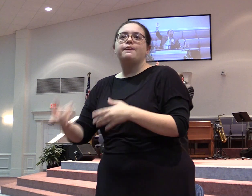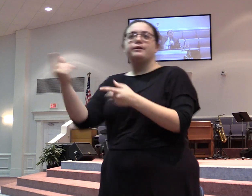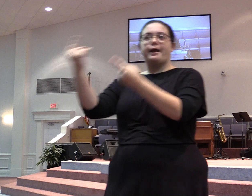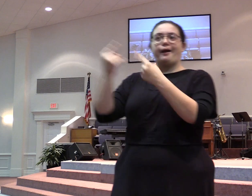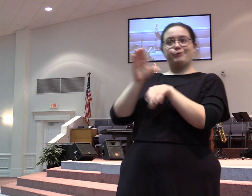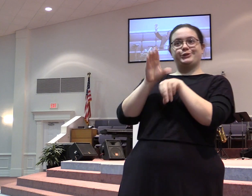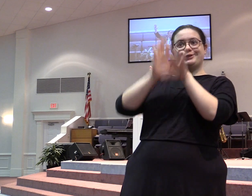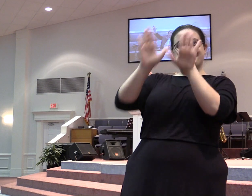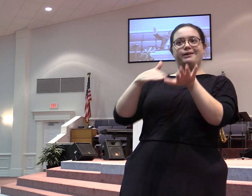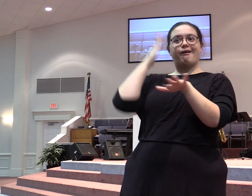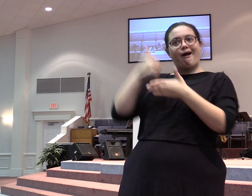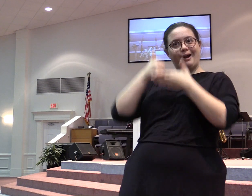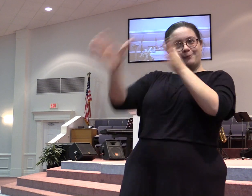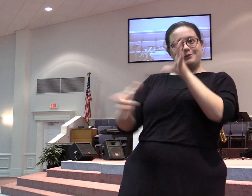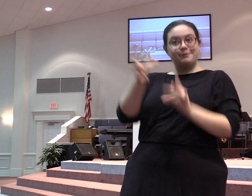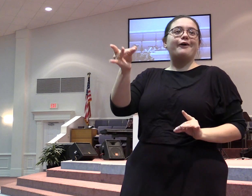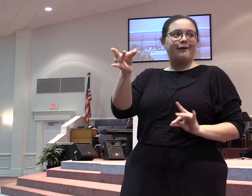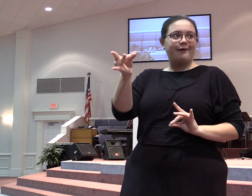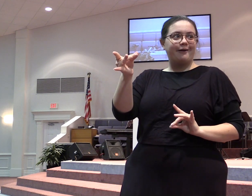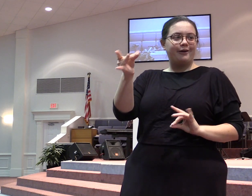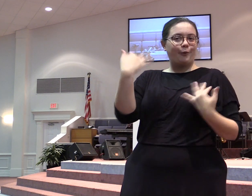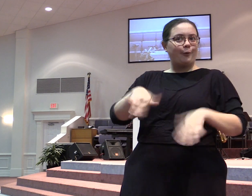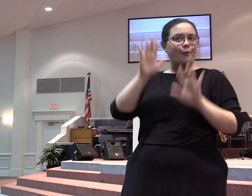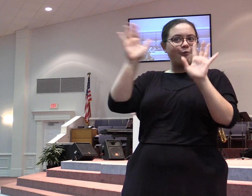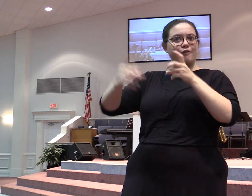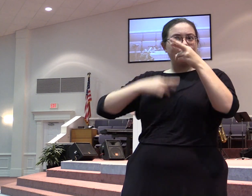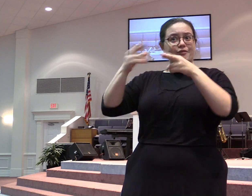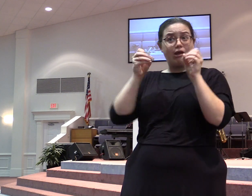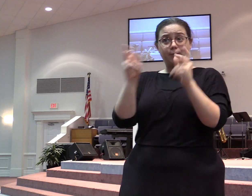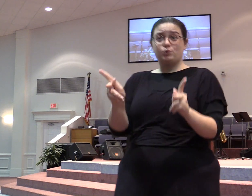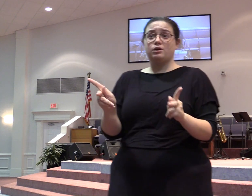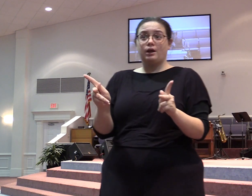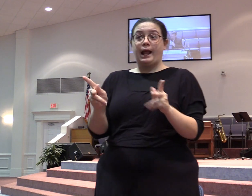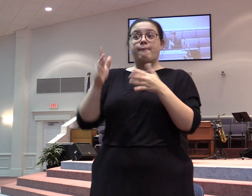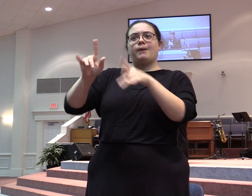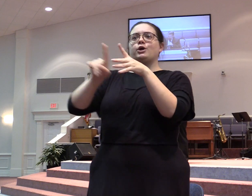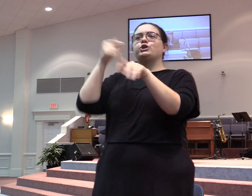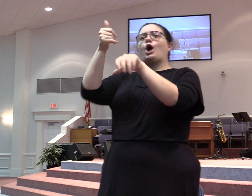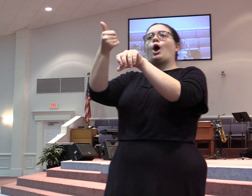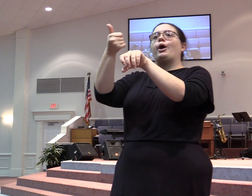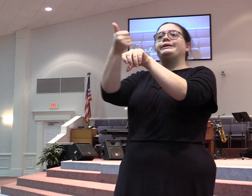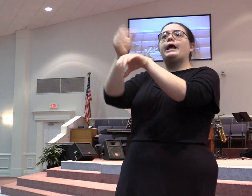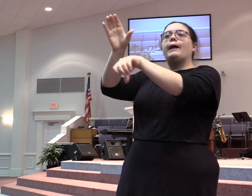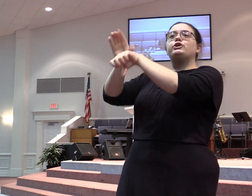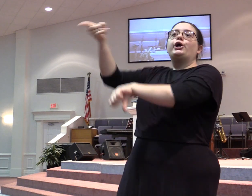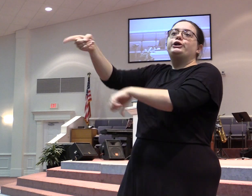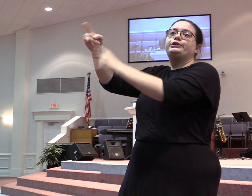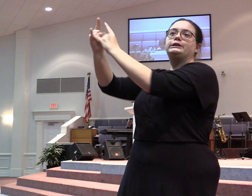spiritually. And I just believe there's a great revival there. And who knows, we may even start a church out of Tent City one